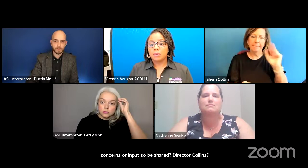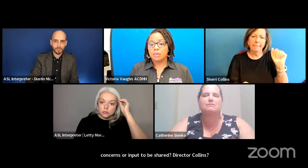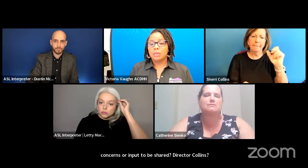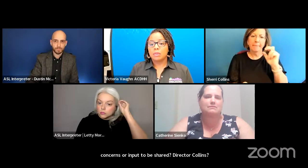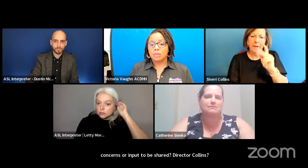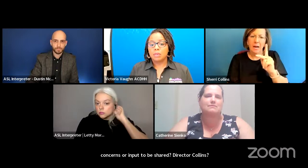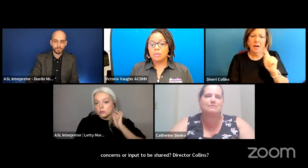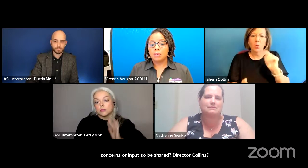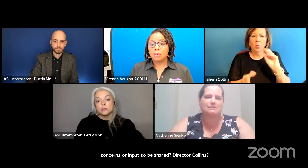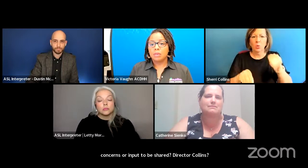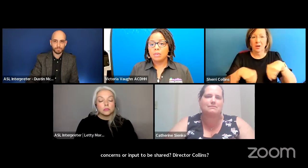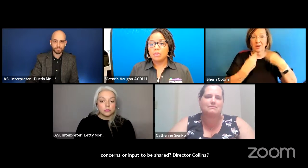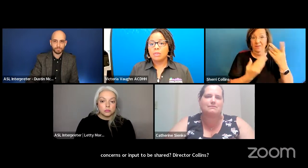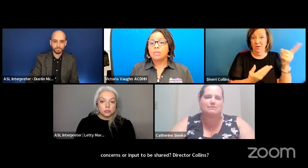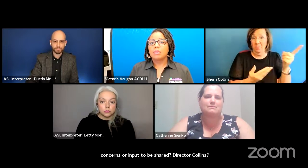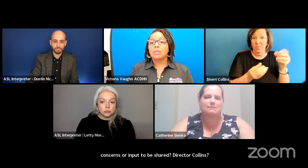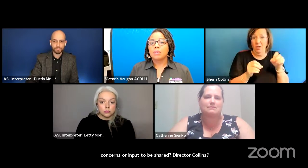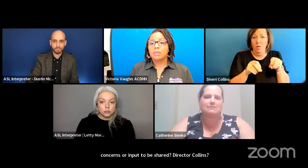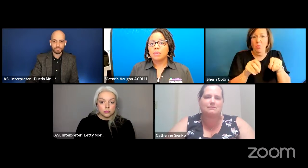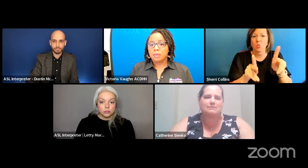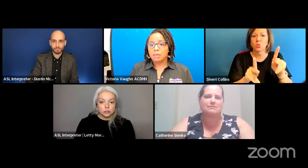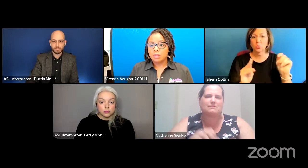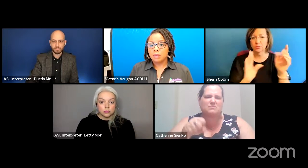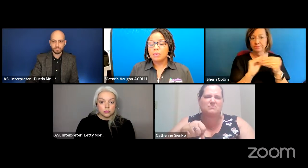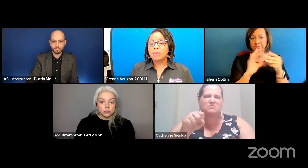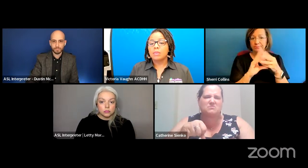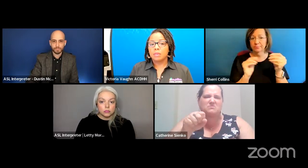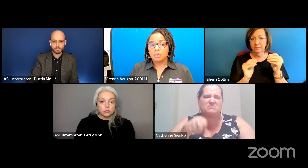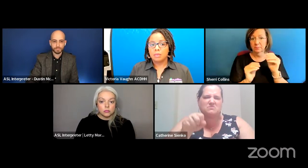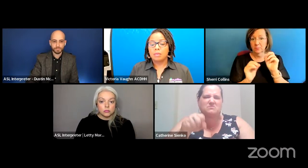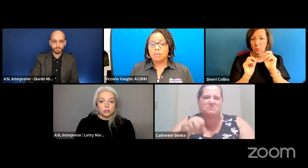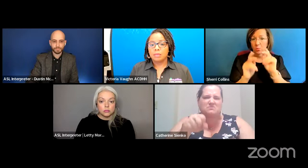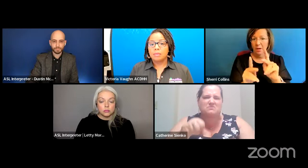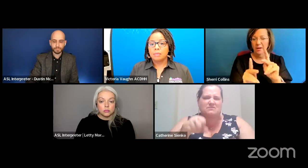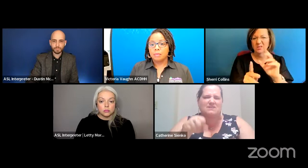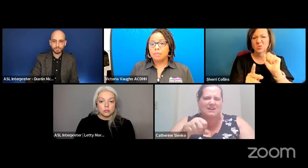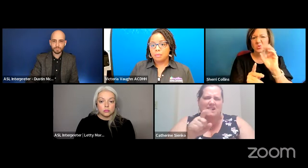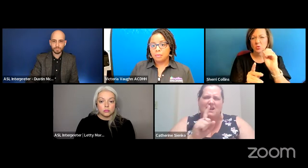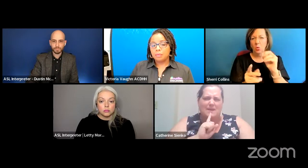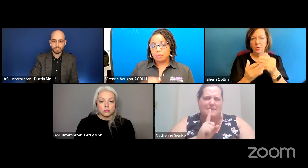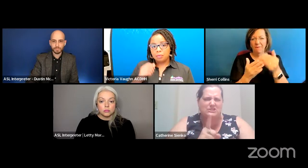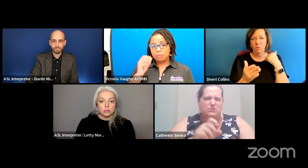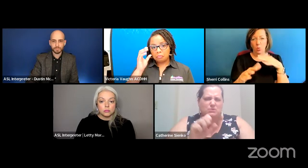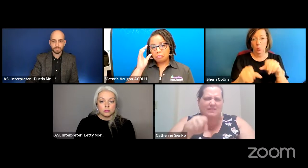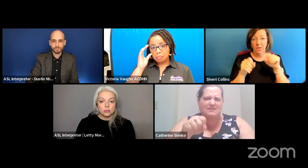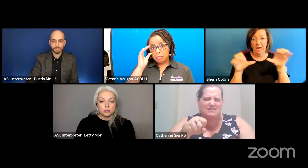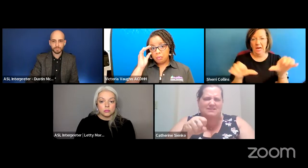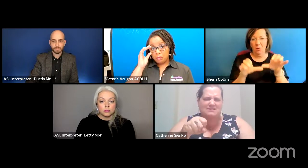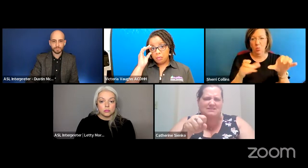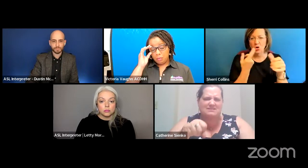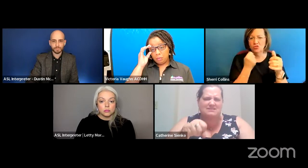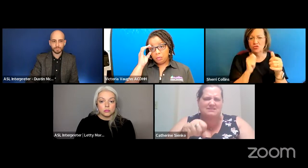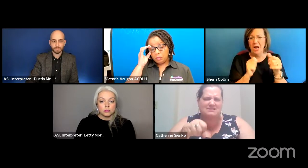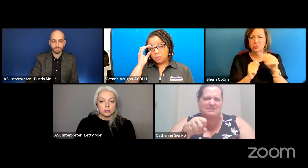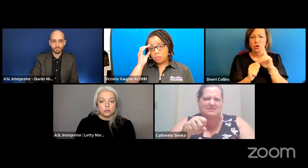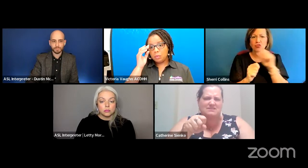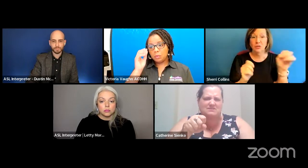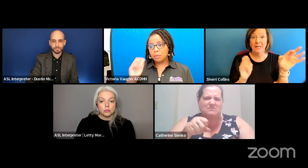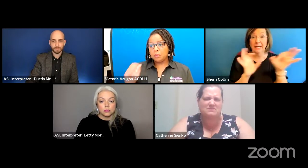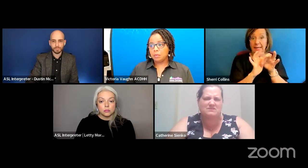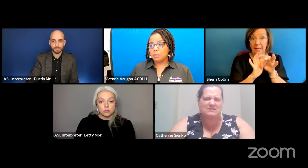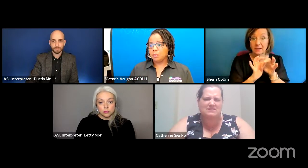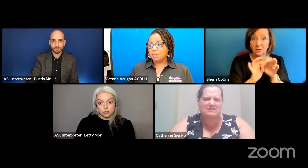So we're trying to bring him in and bring him back to give him the opportunity to share.